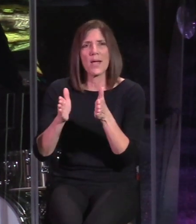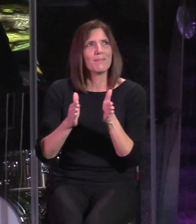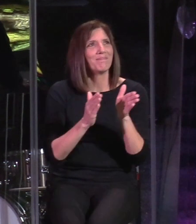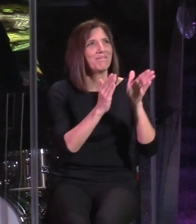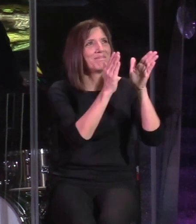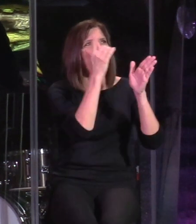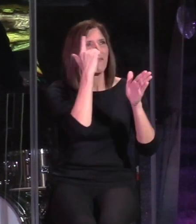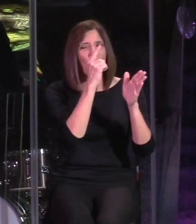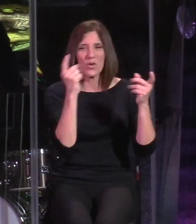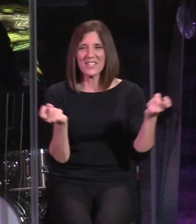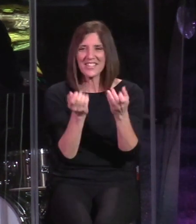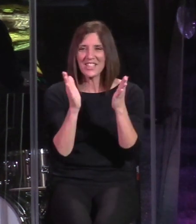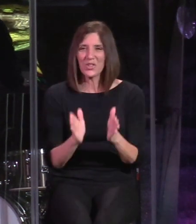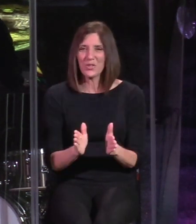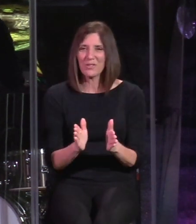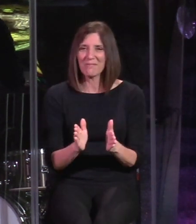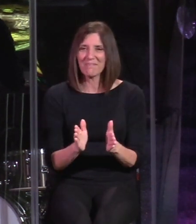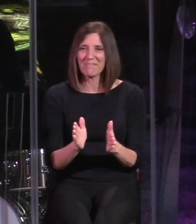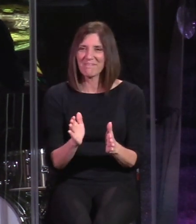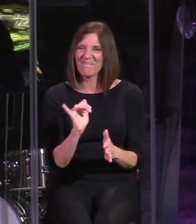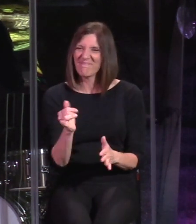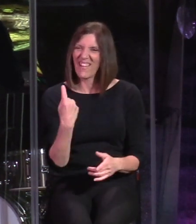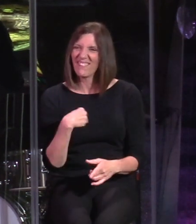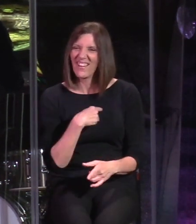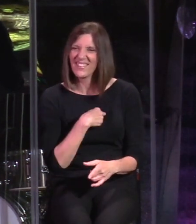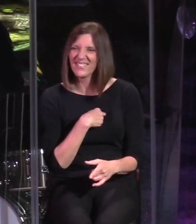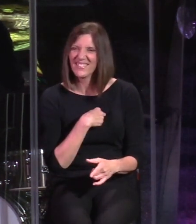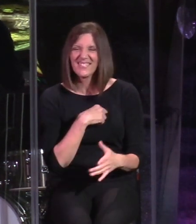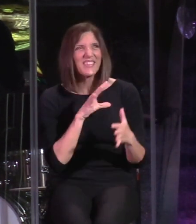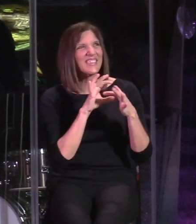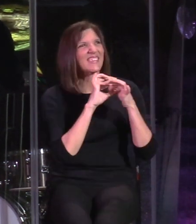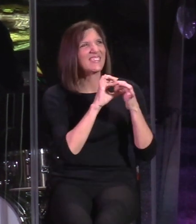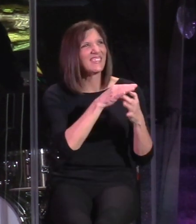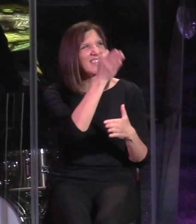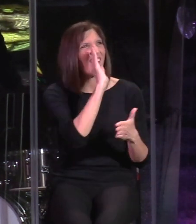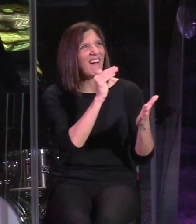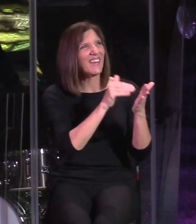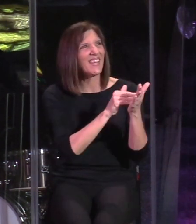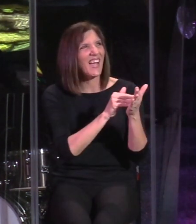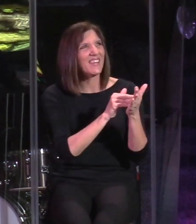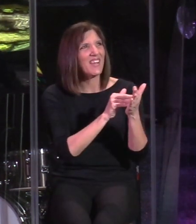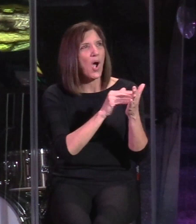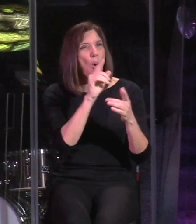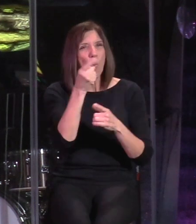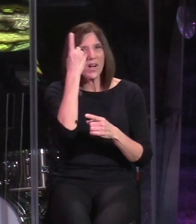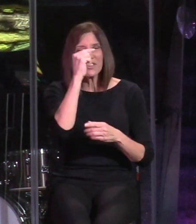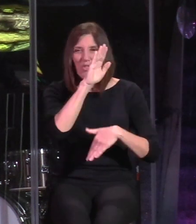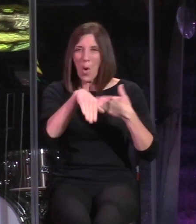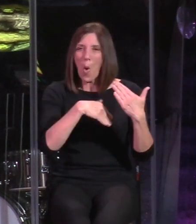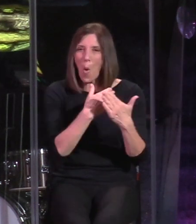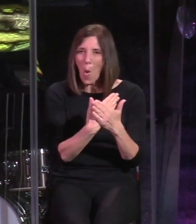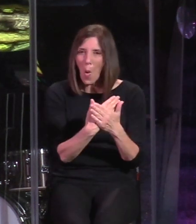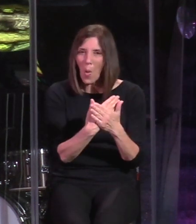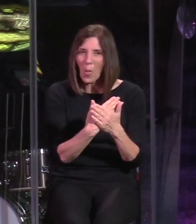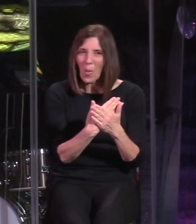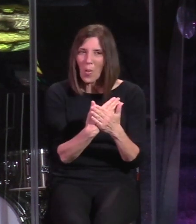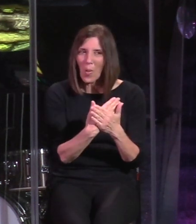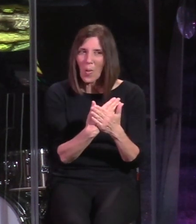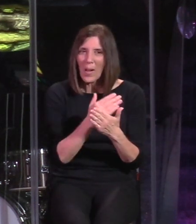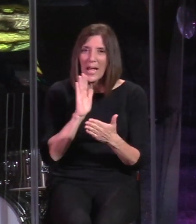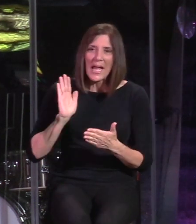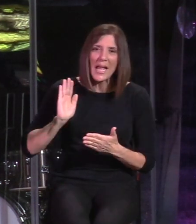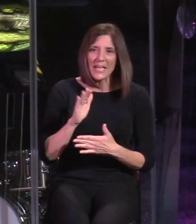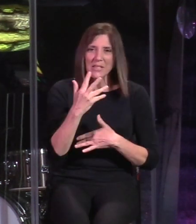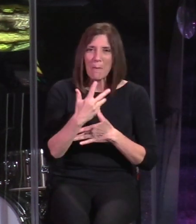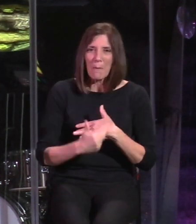sinners like you and I to be reconciled to God once for all. His blood was sufficient to make us